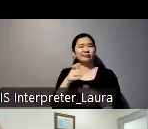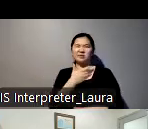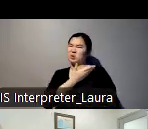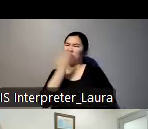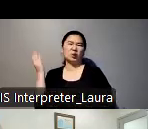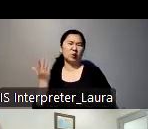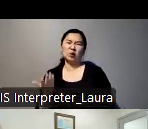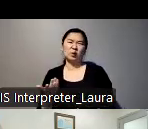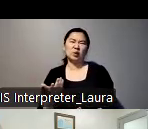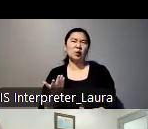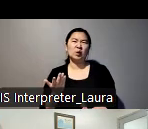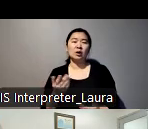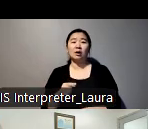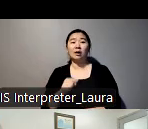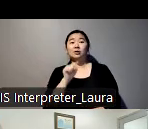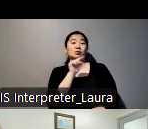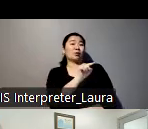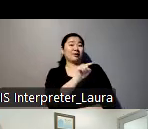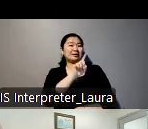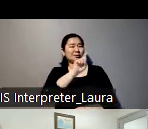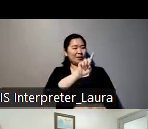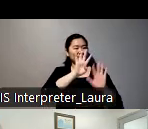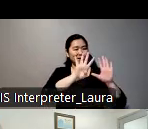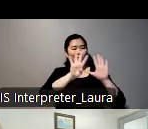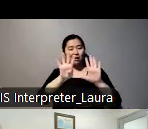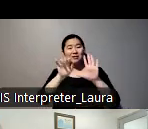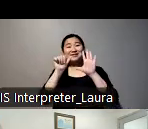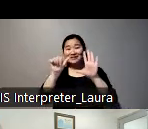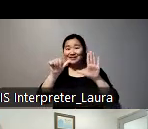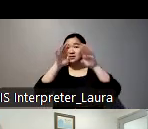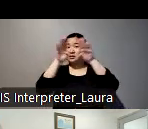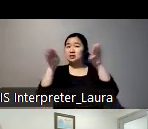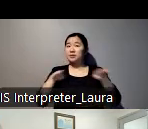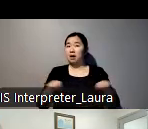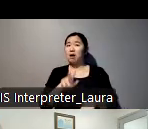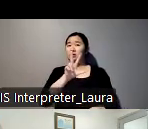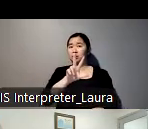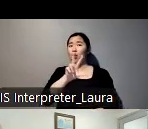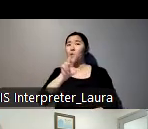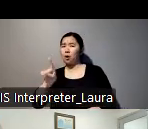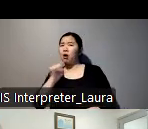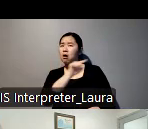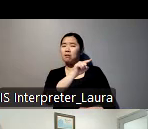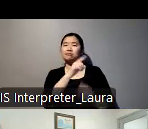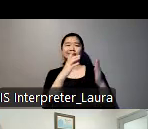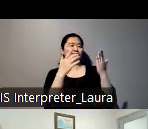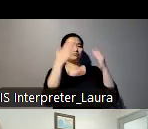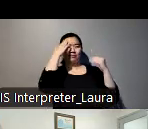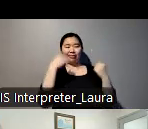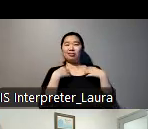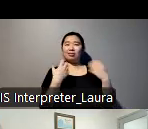to prevent crimes from mental illness and to increase mental health hospital beds.